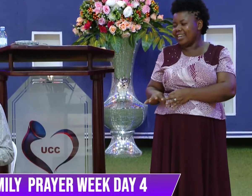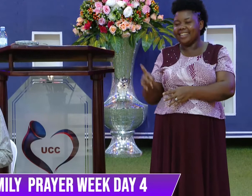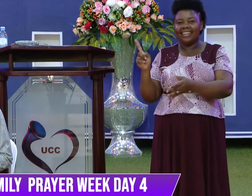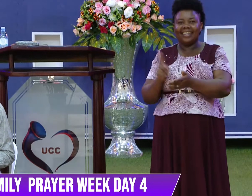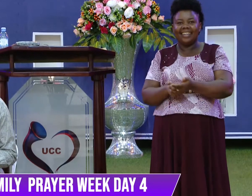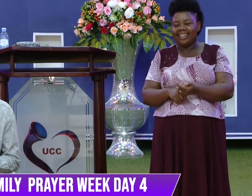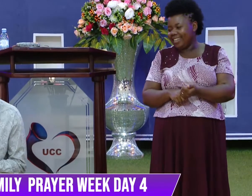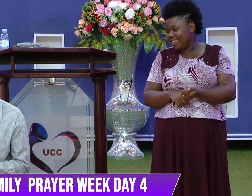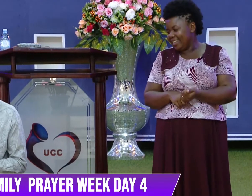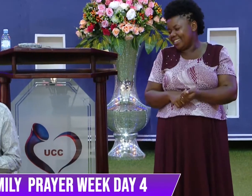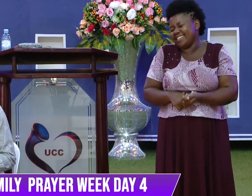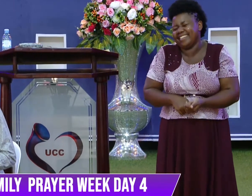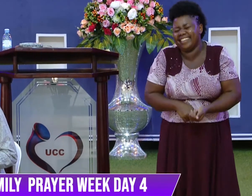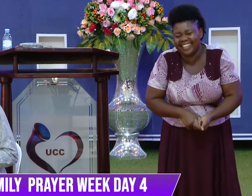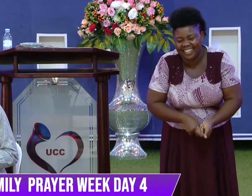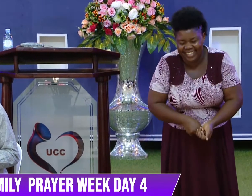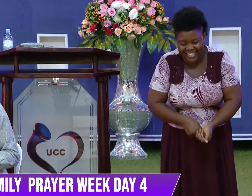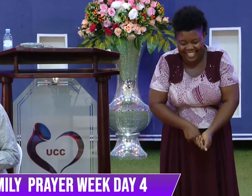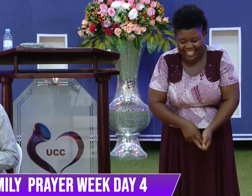and she quoted us before the brothers.